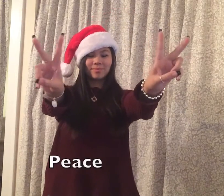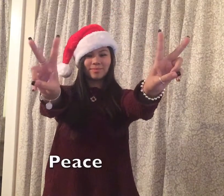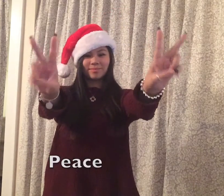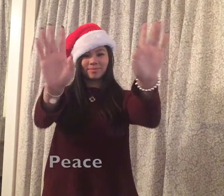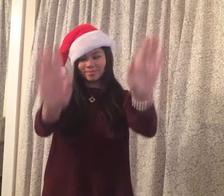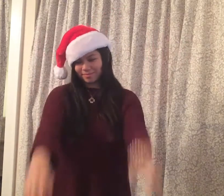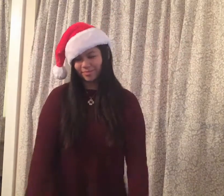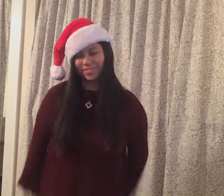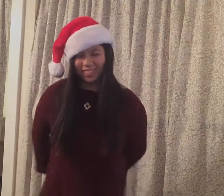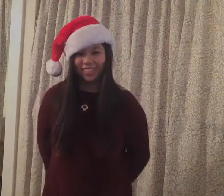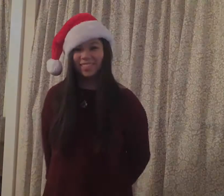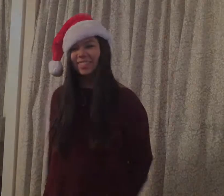Christmas with you